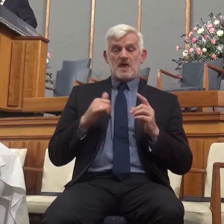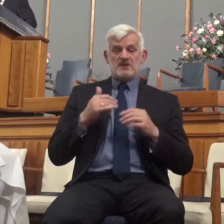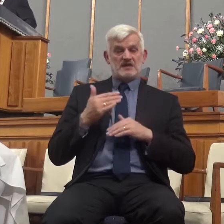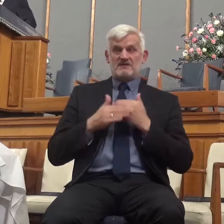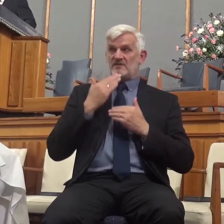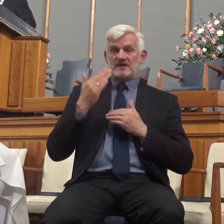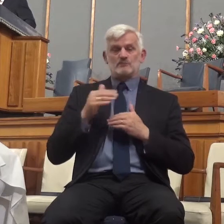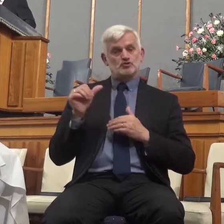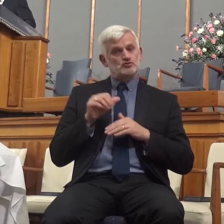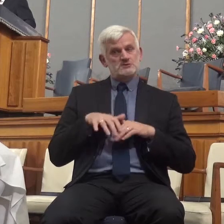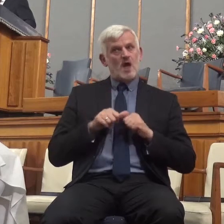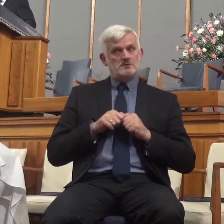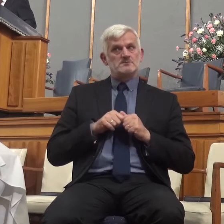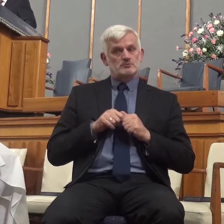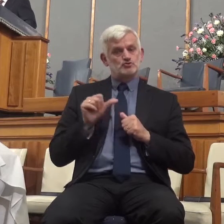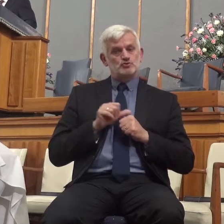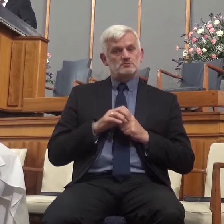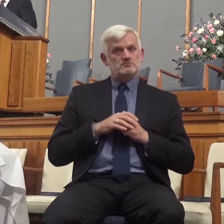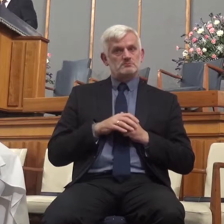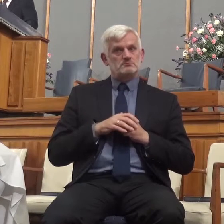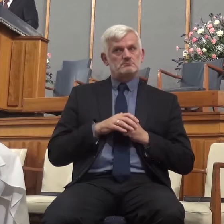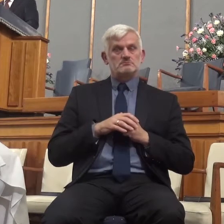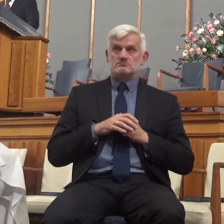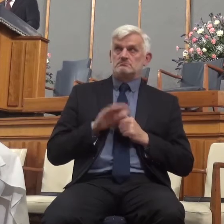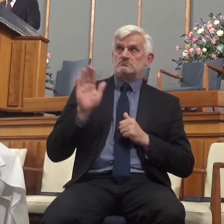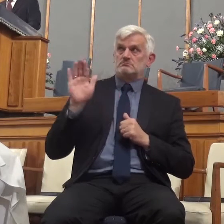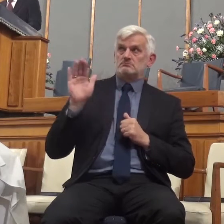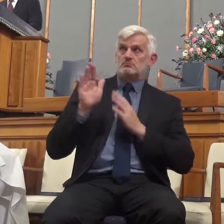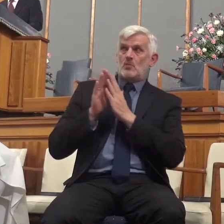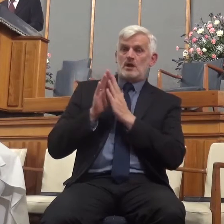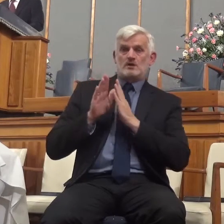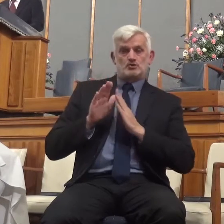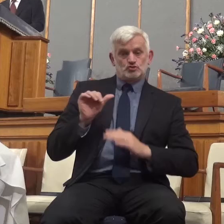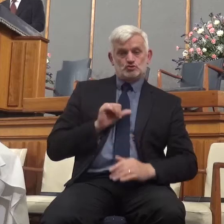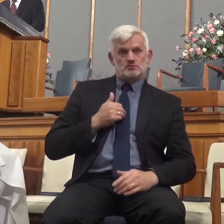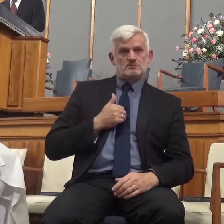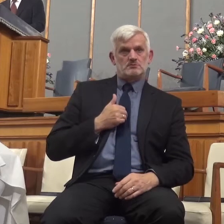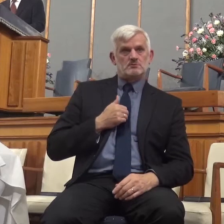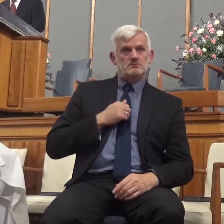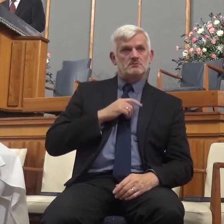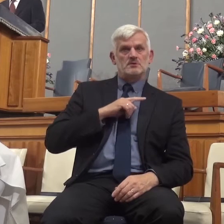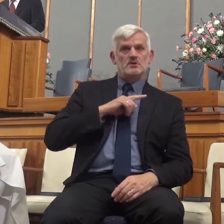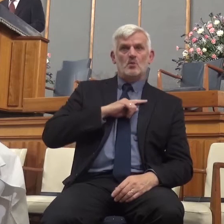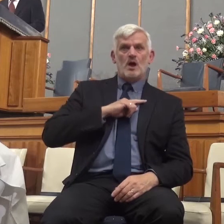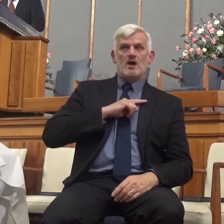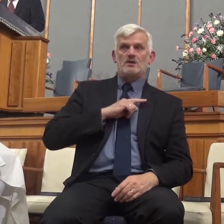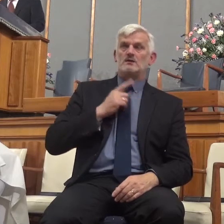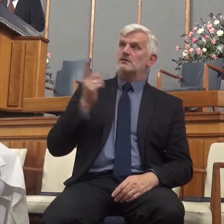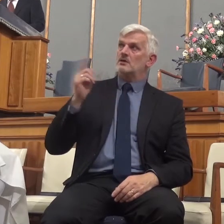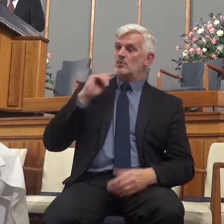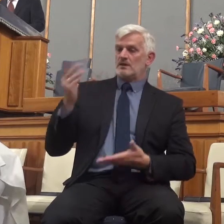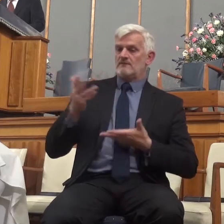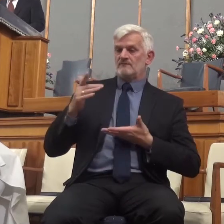better begin to relate to him. Because only he can enable me to live